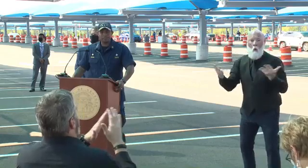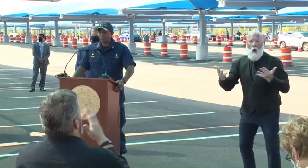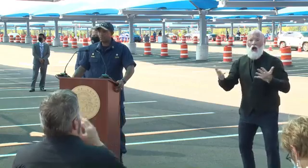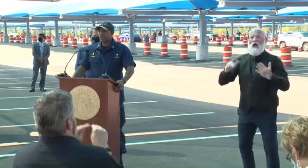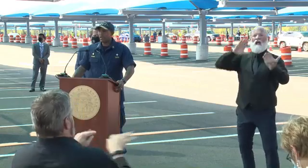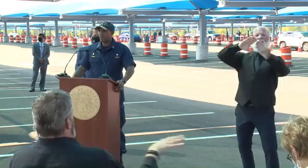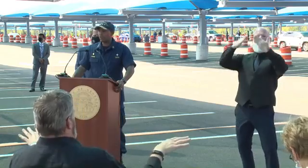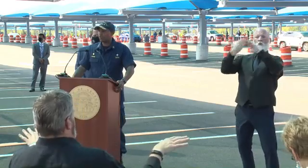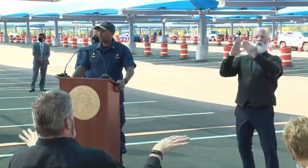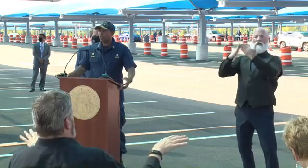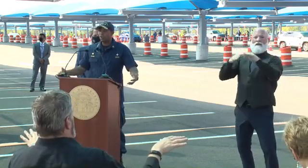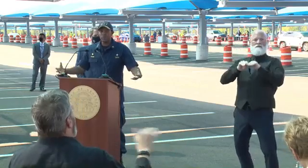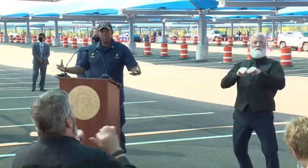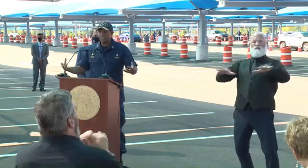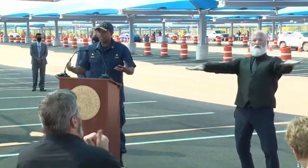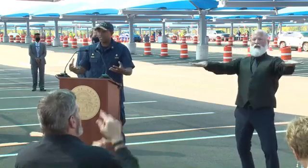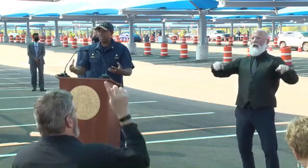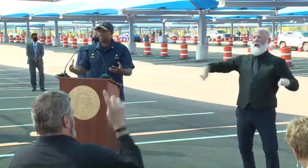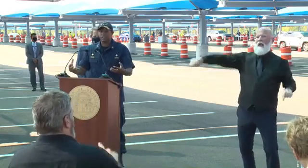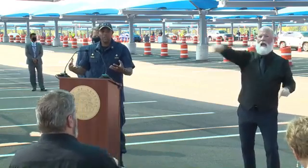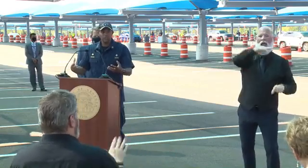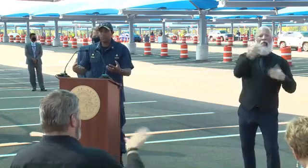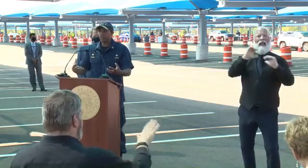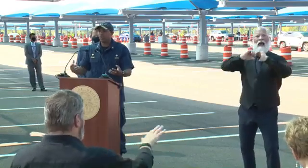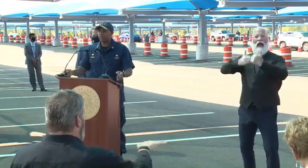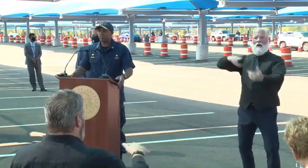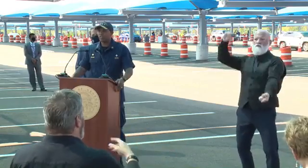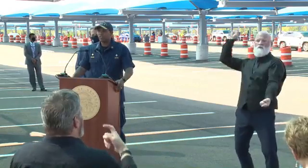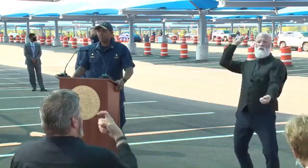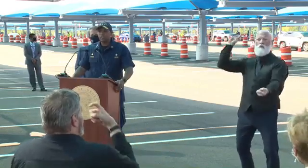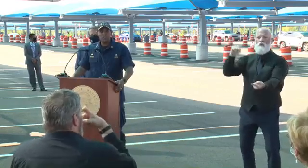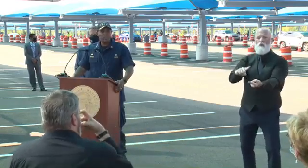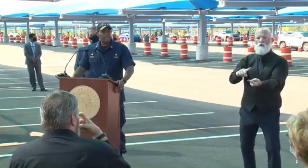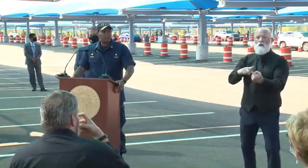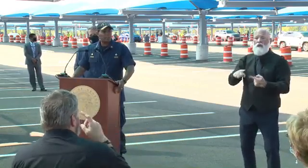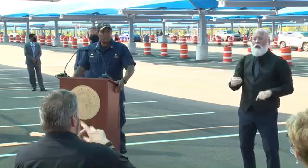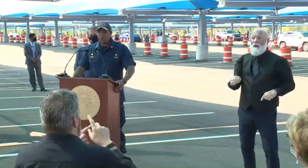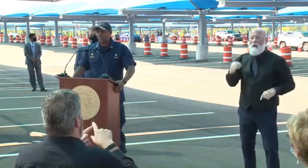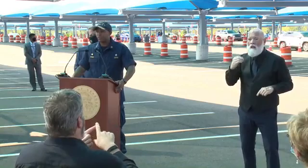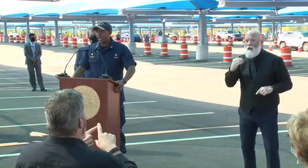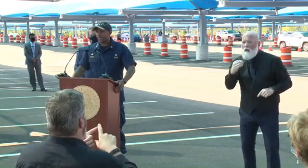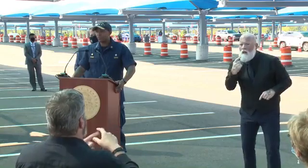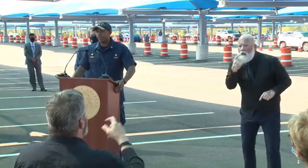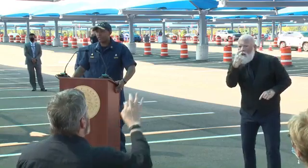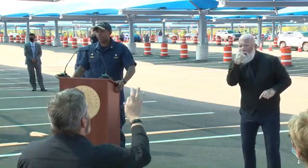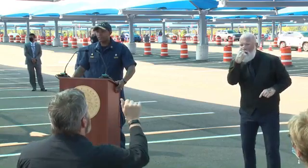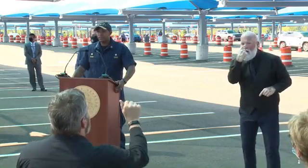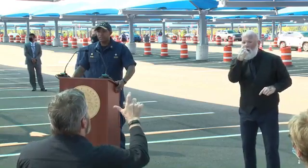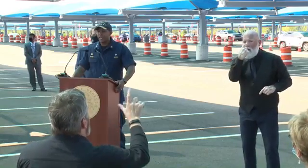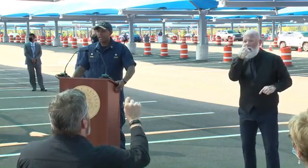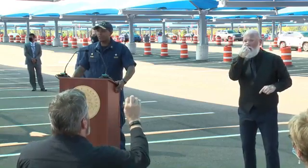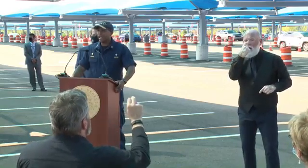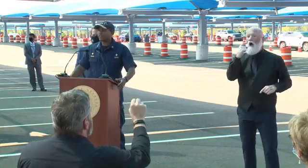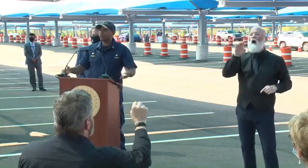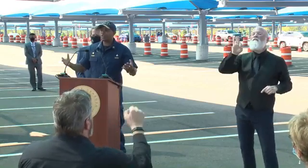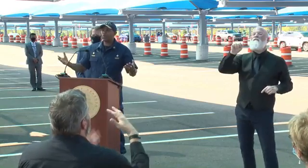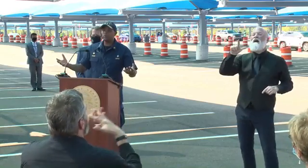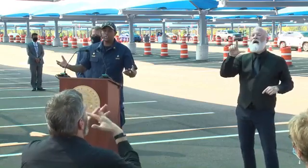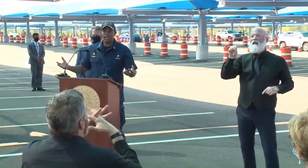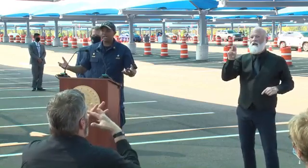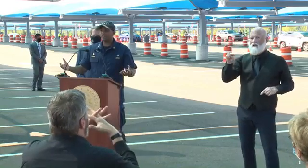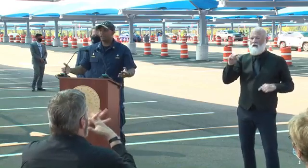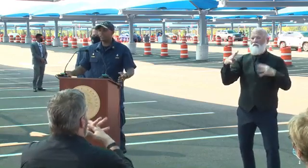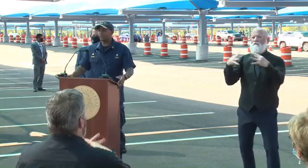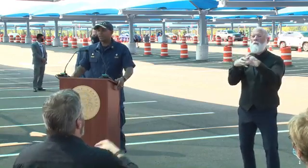out there who these teens look towards to be out promoting mask wearing, to have masks with